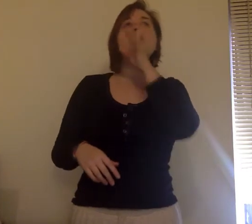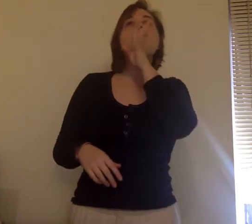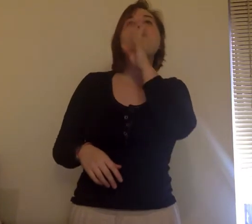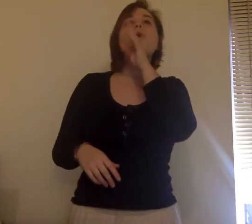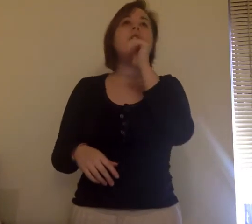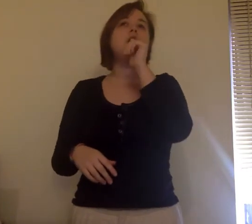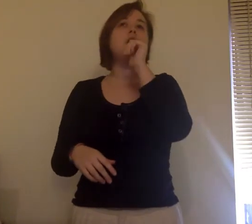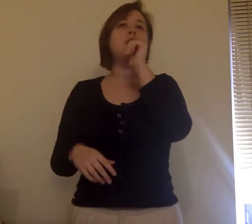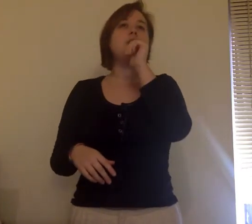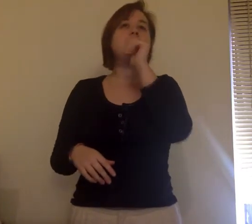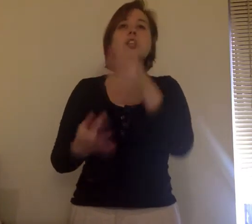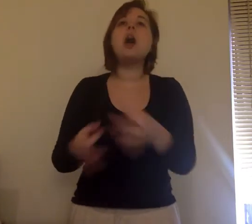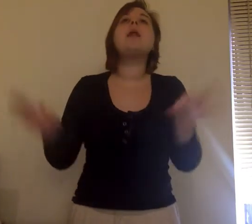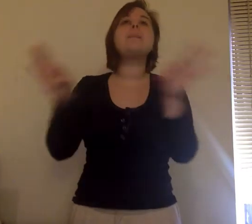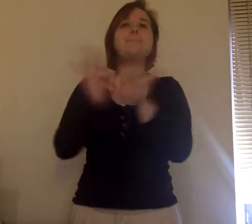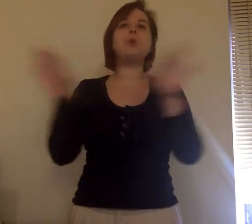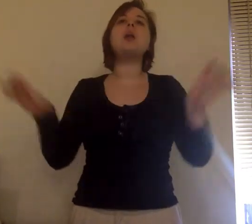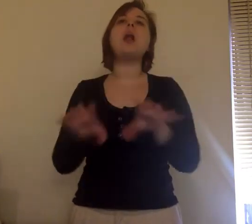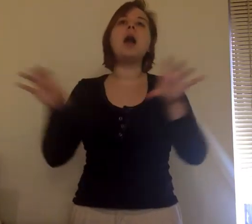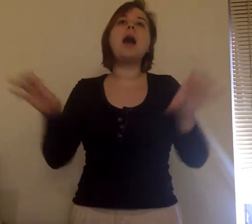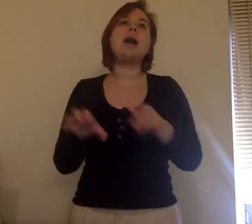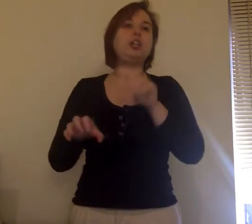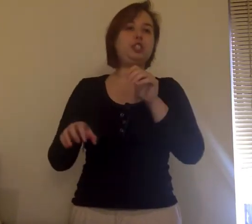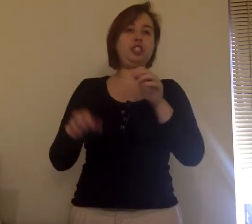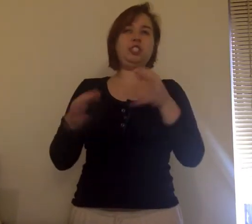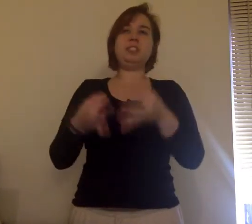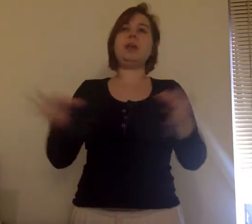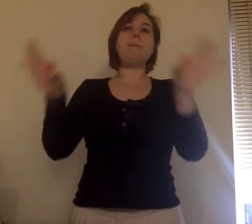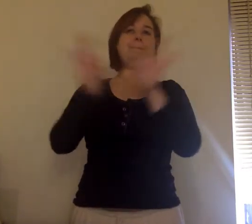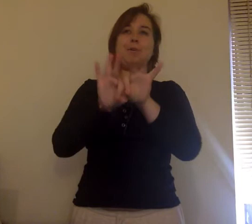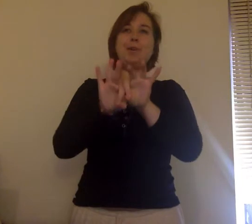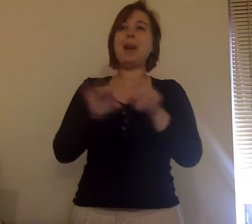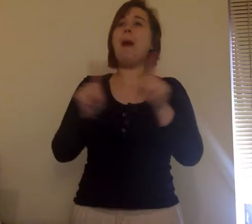night. You grown-ups say you love us, but I